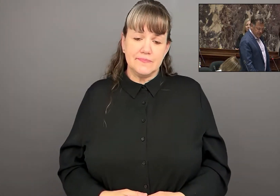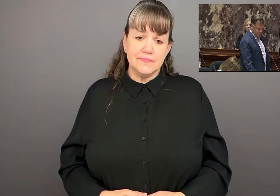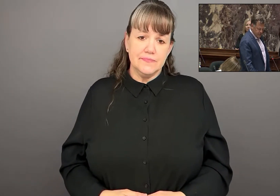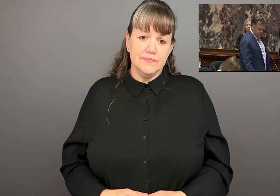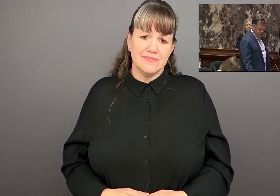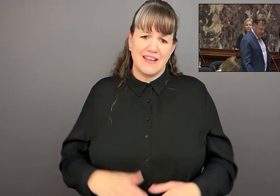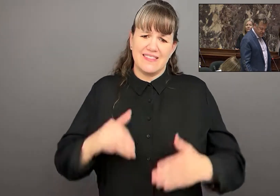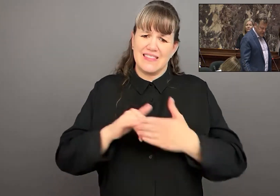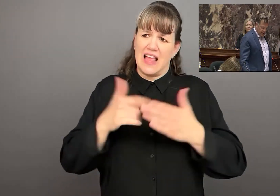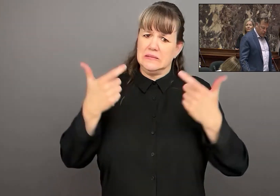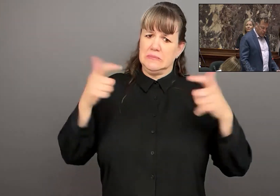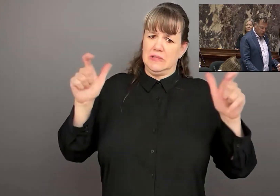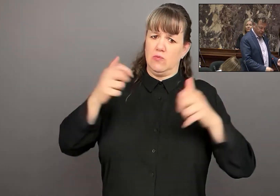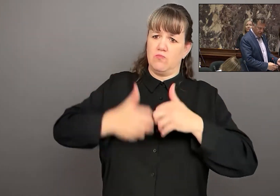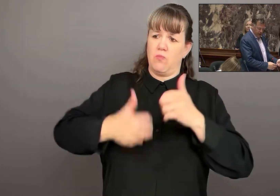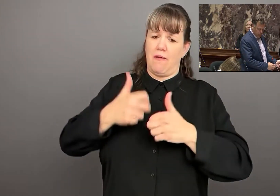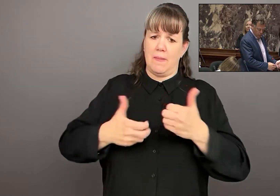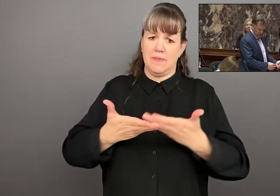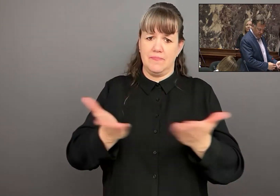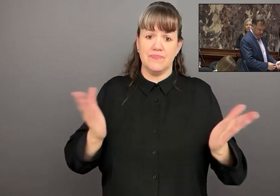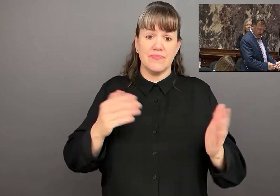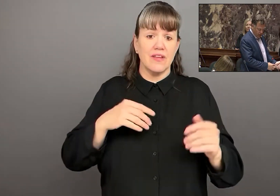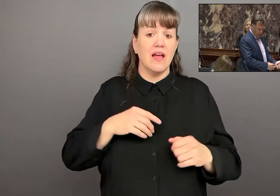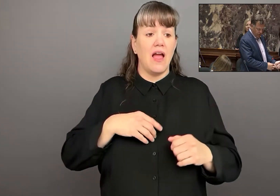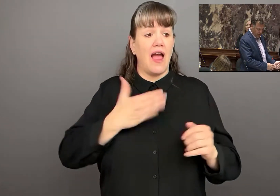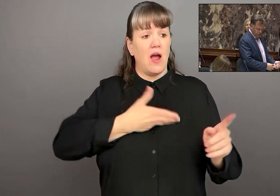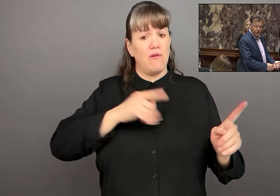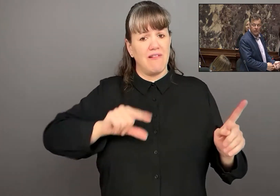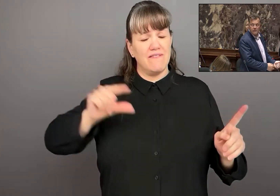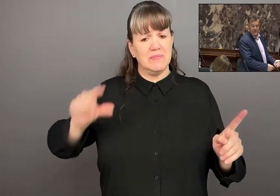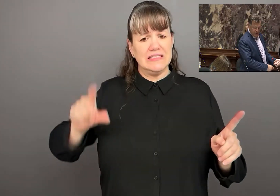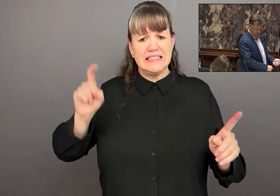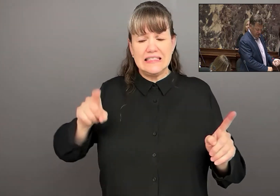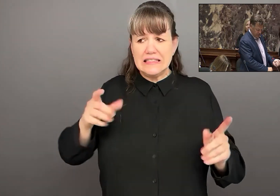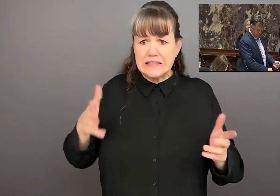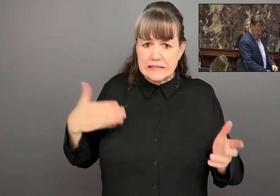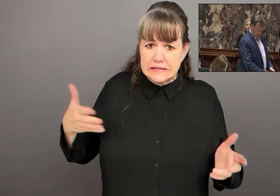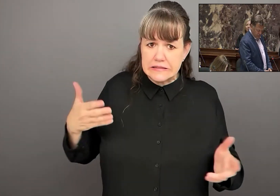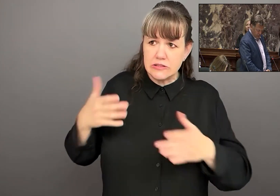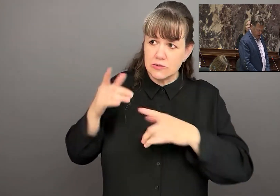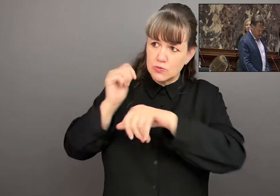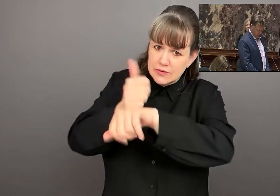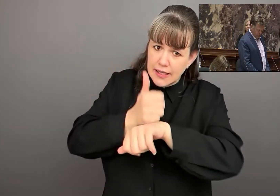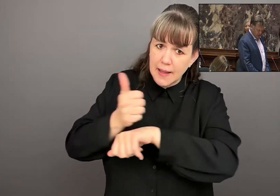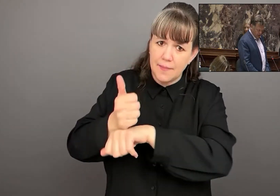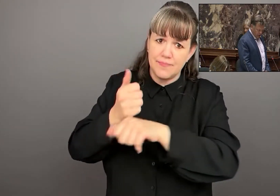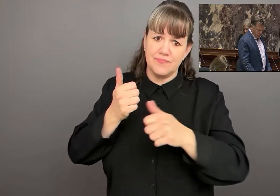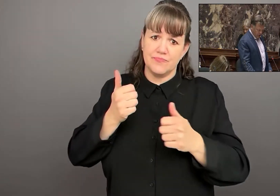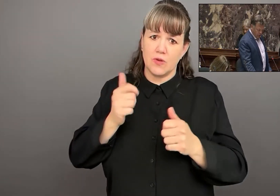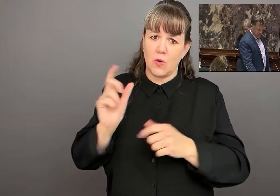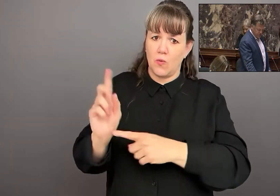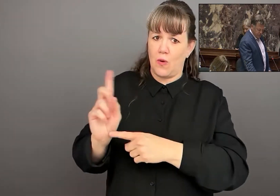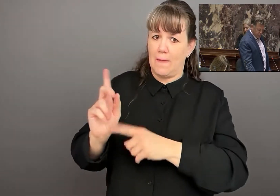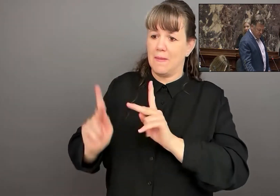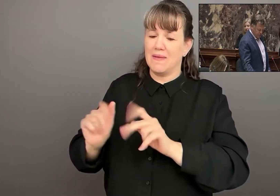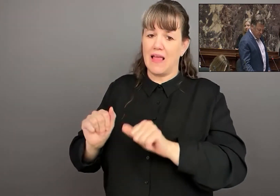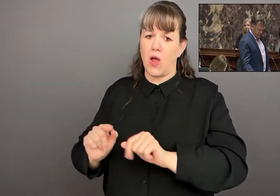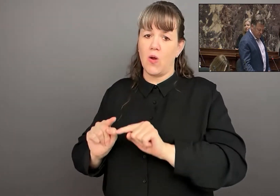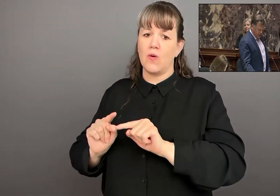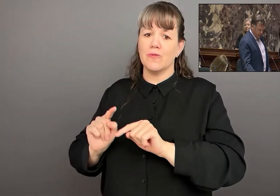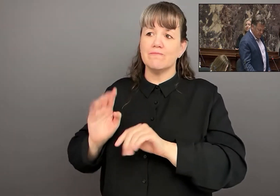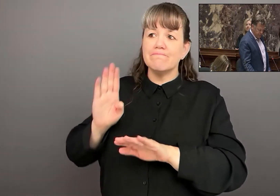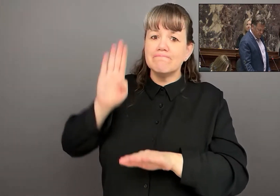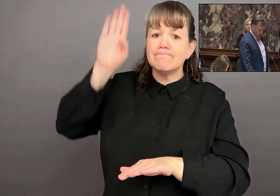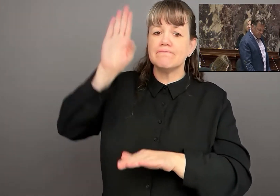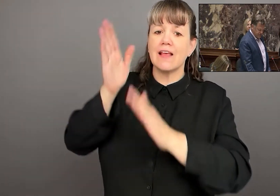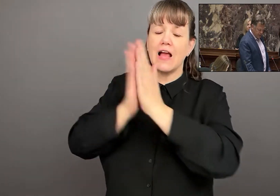create conditions in society where people feel able and willing to seek help without fear of stigmatization and further barriers. My question is for the Minister